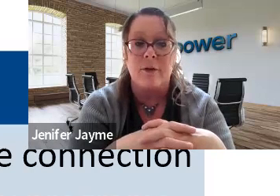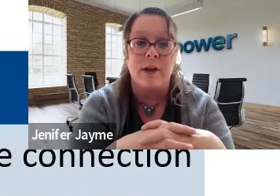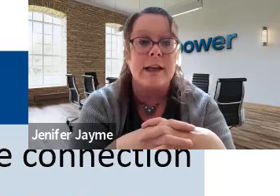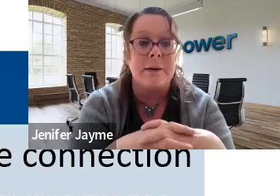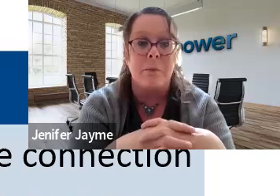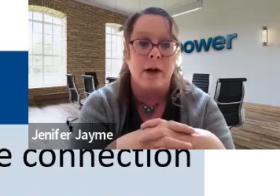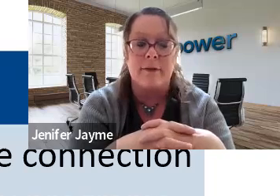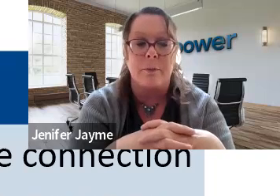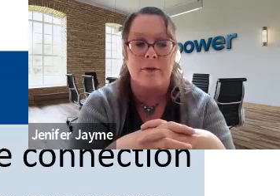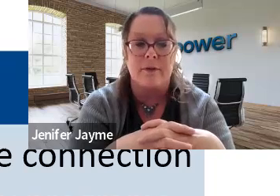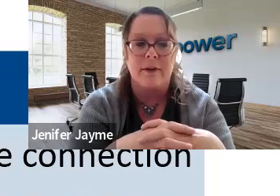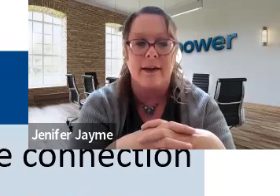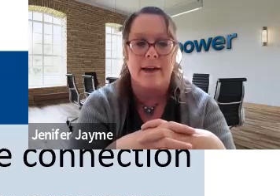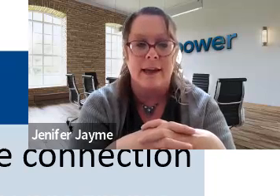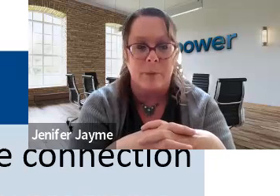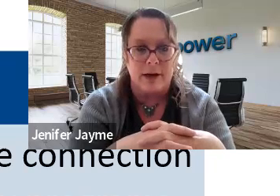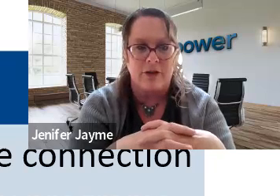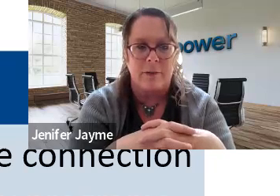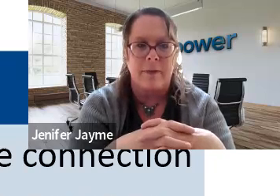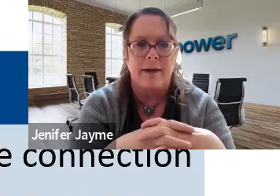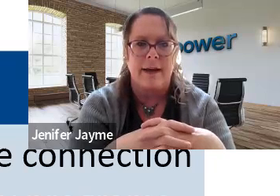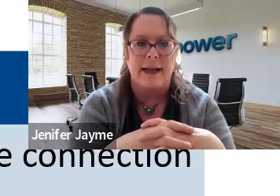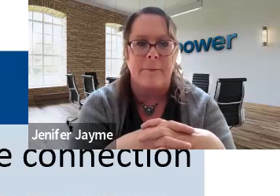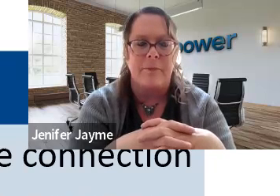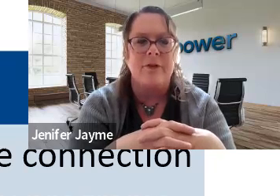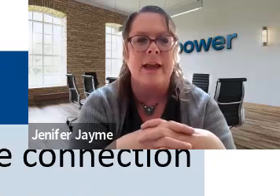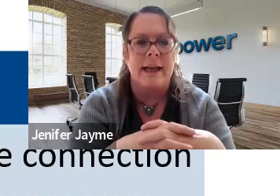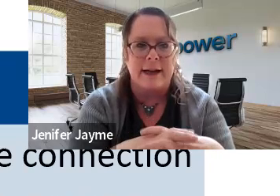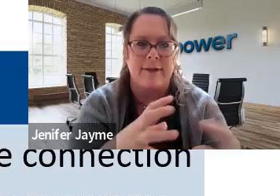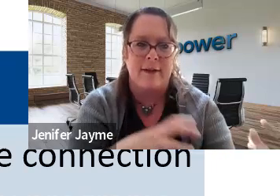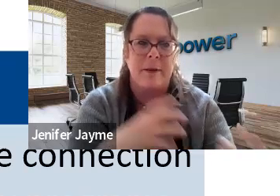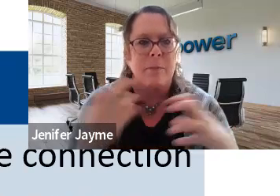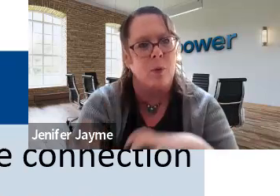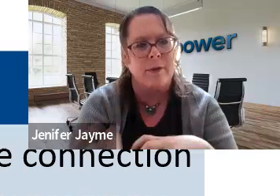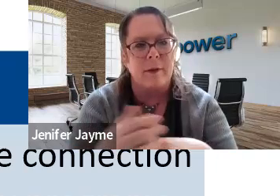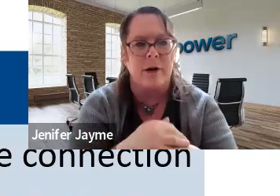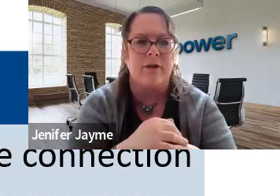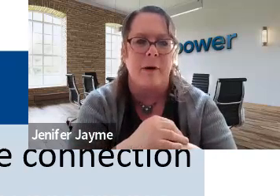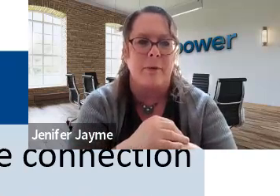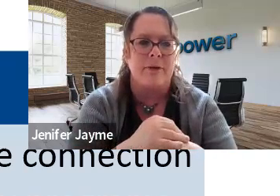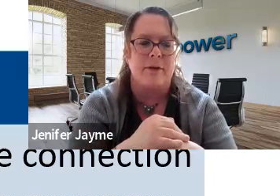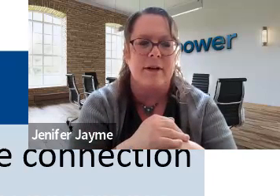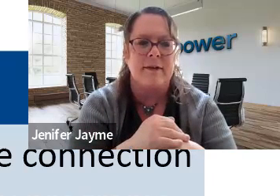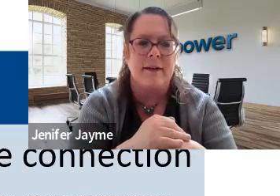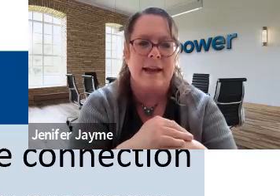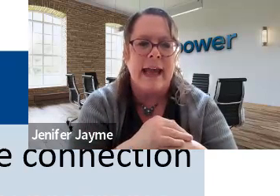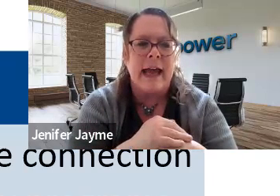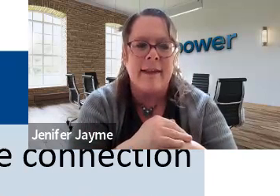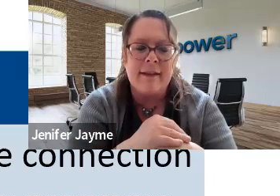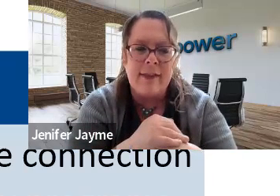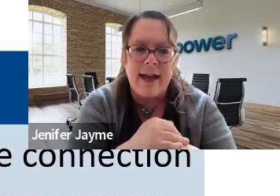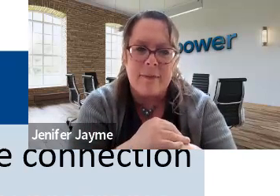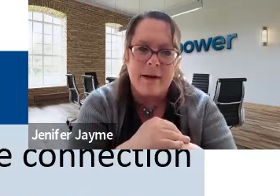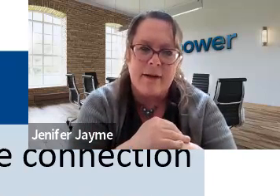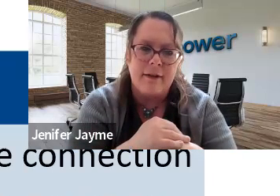and we just really need more experts in apprenticeship to connect these people with apprenticeship opportunities. And